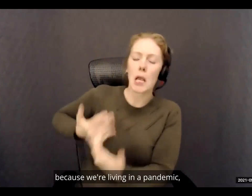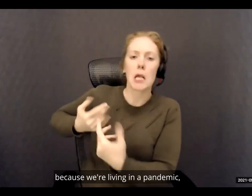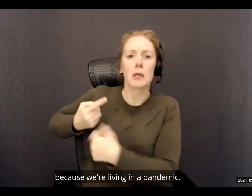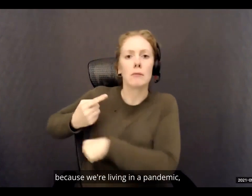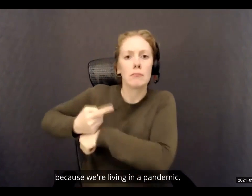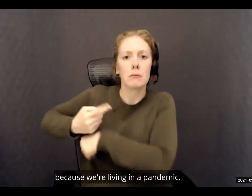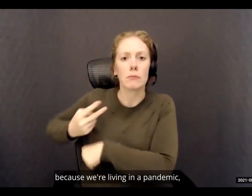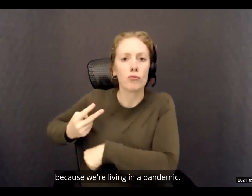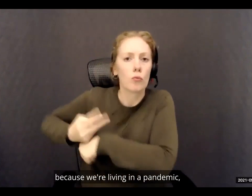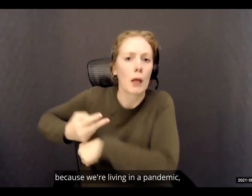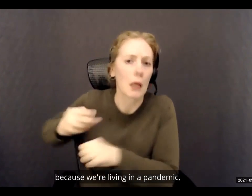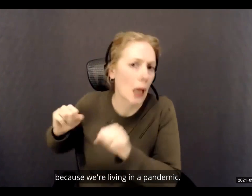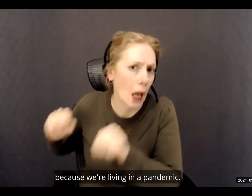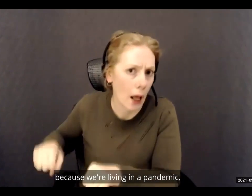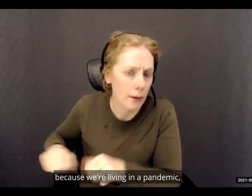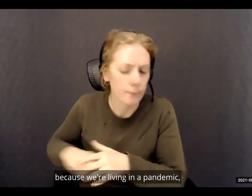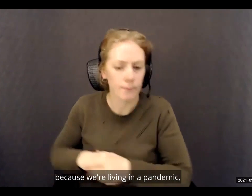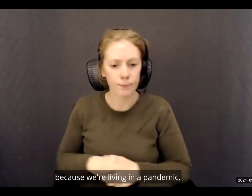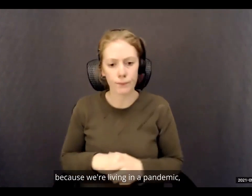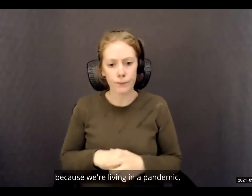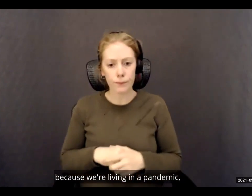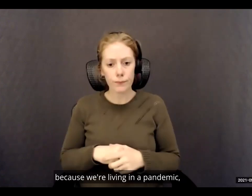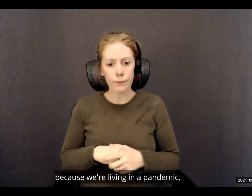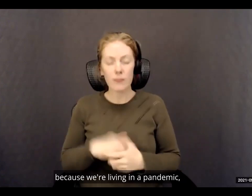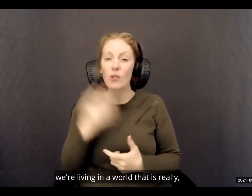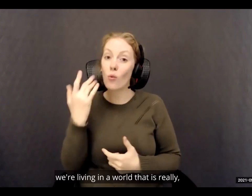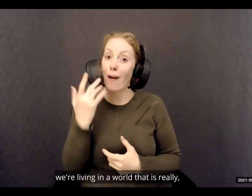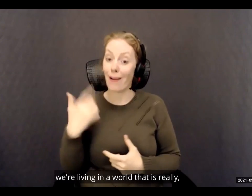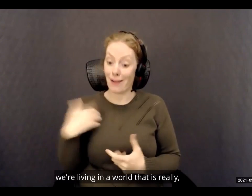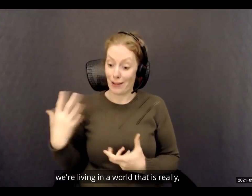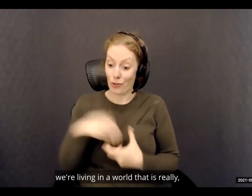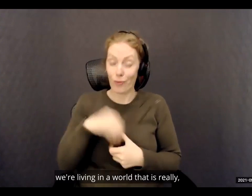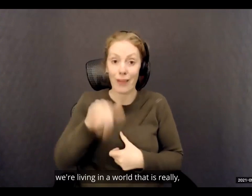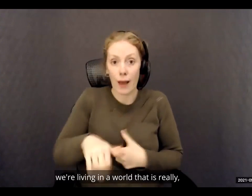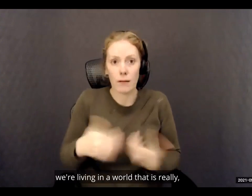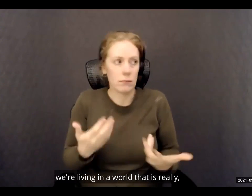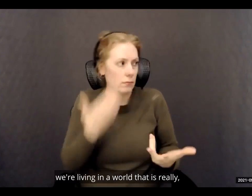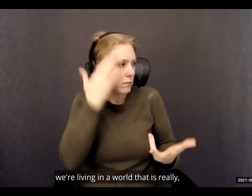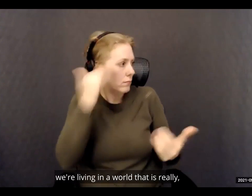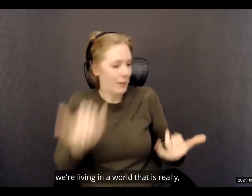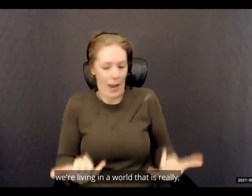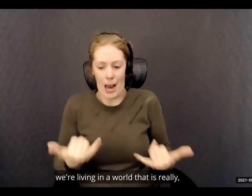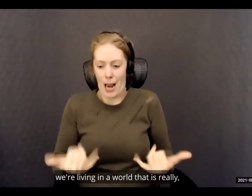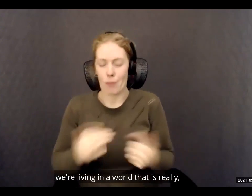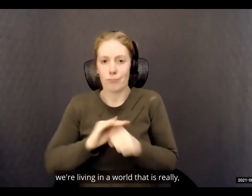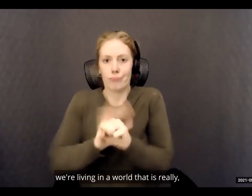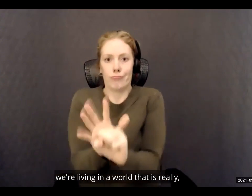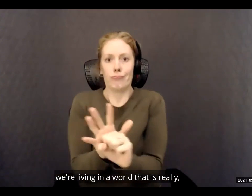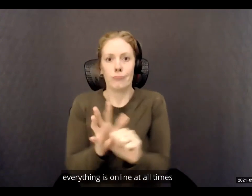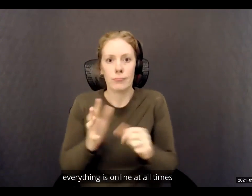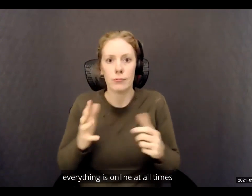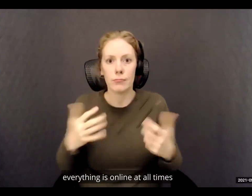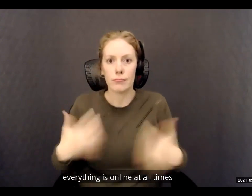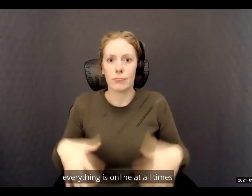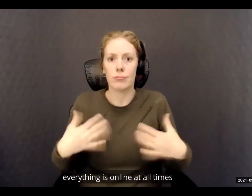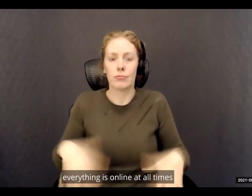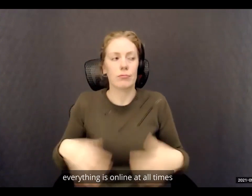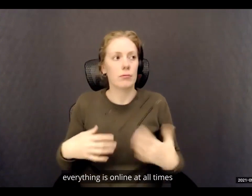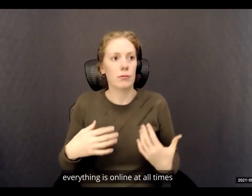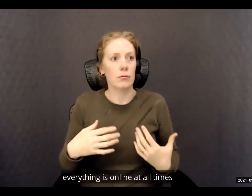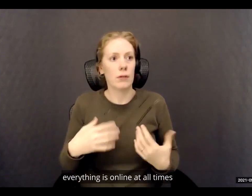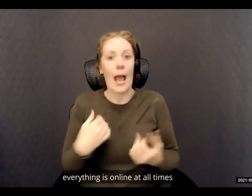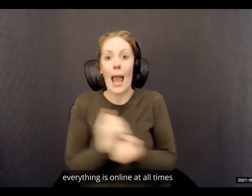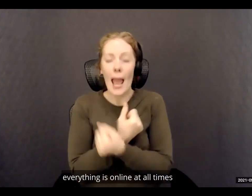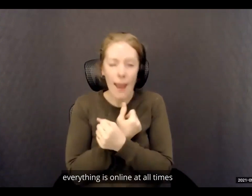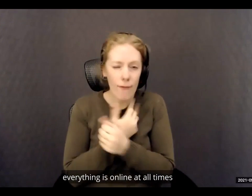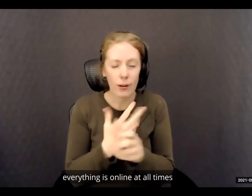today because we're living in a pandemic. We're living in a world that is really, everything is online